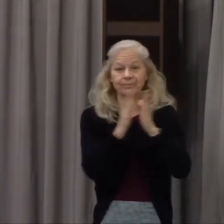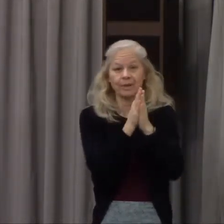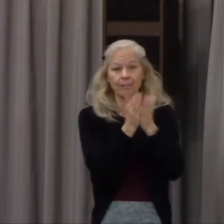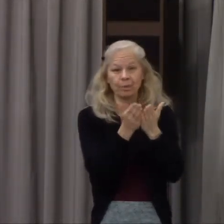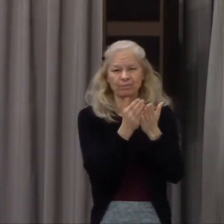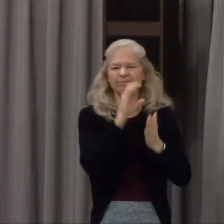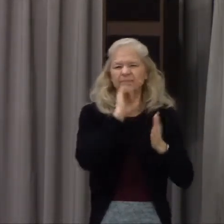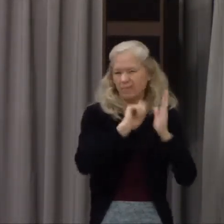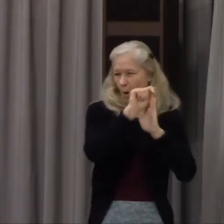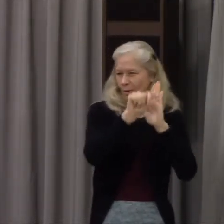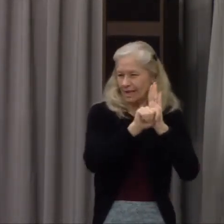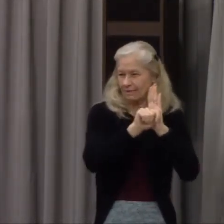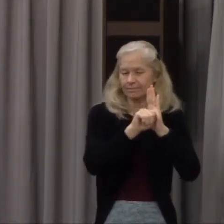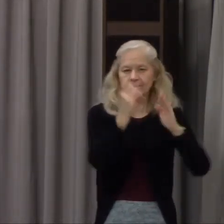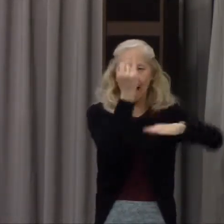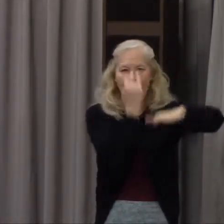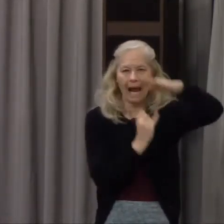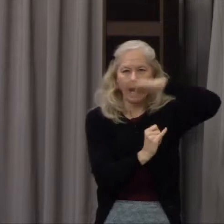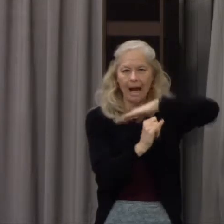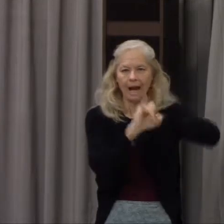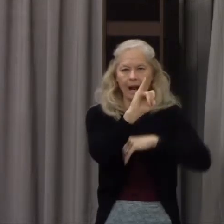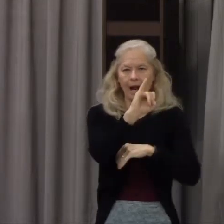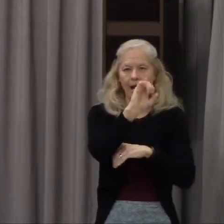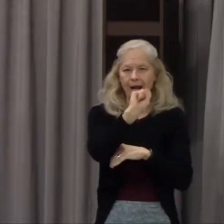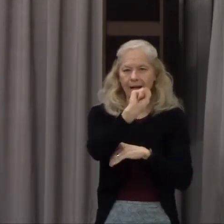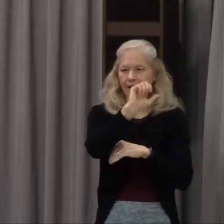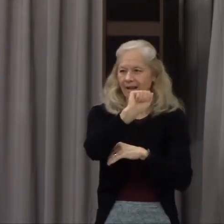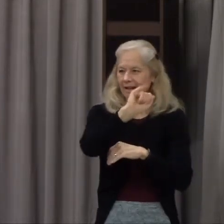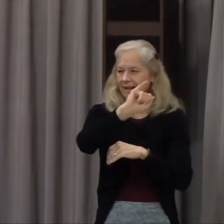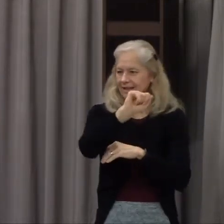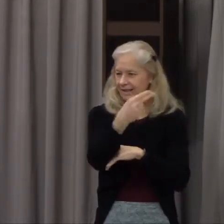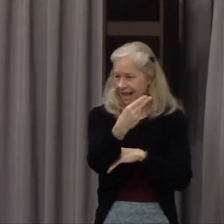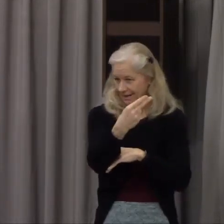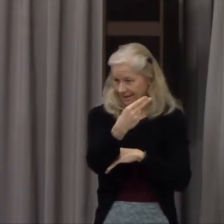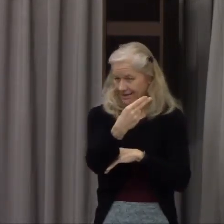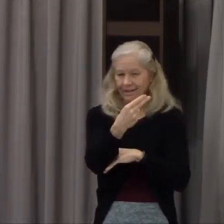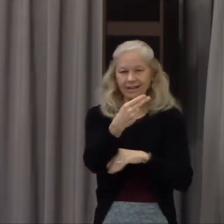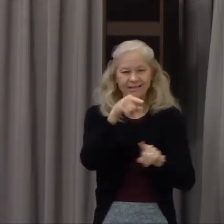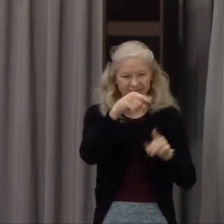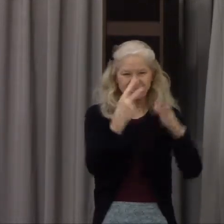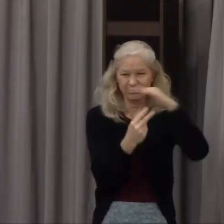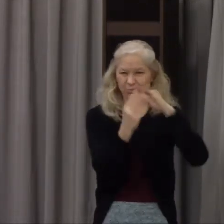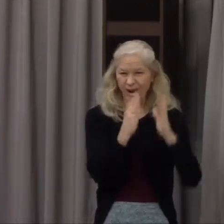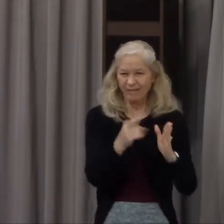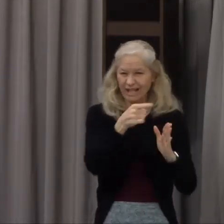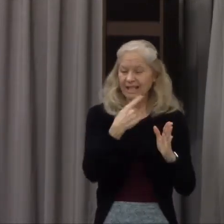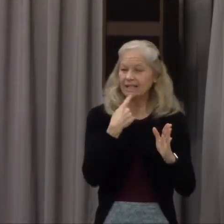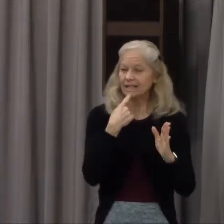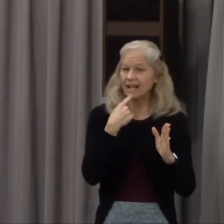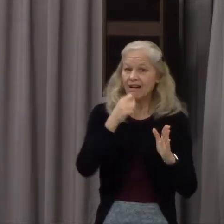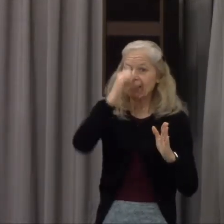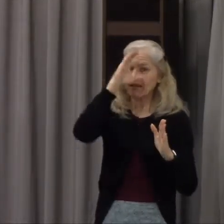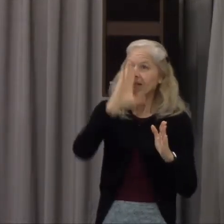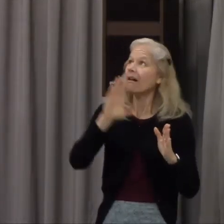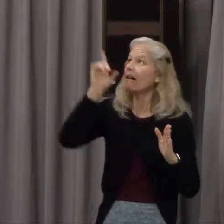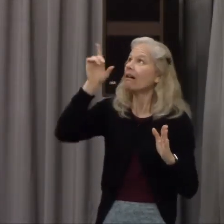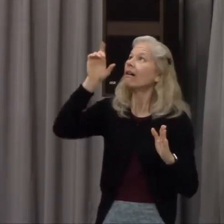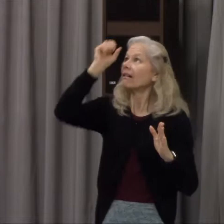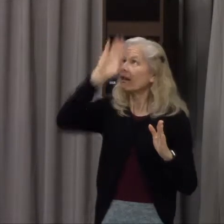Isaiah 23:29, it says God's Word is like a fire that consumes. Is not my Word like as a fire, saith